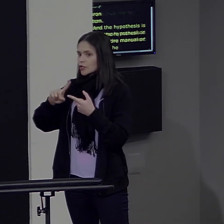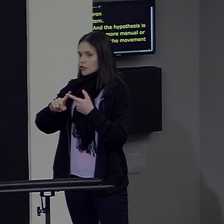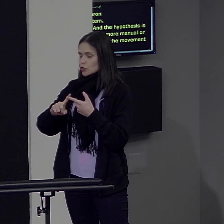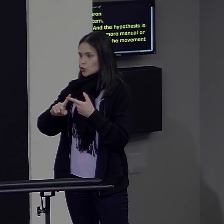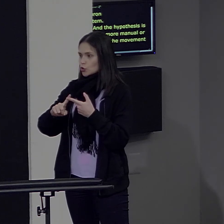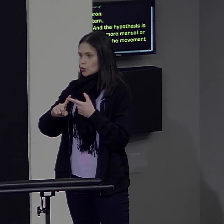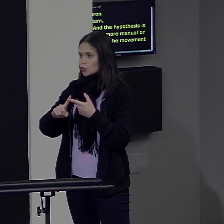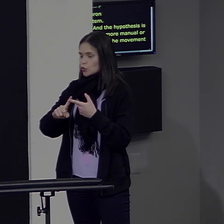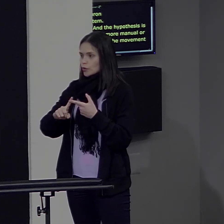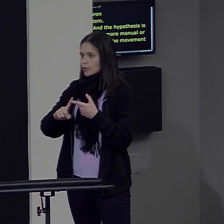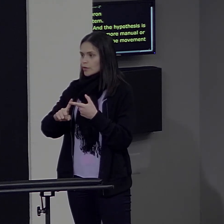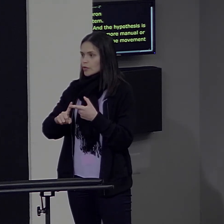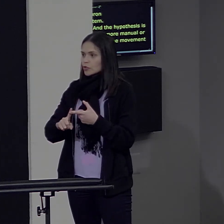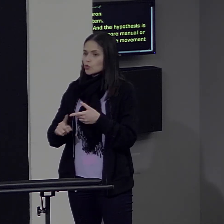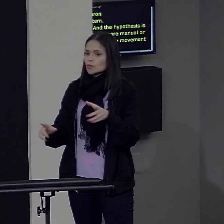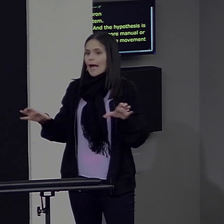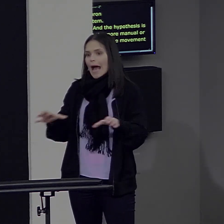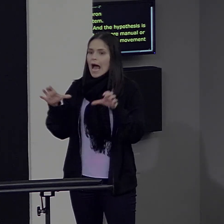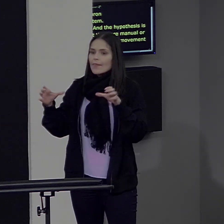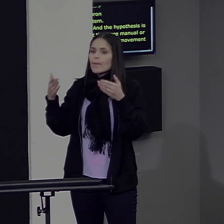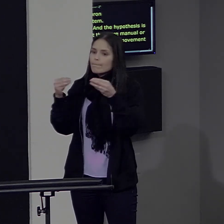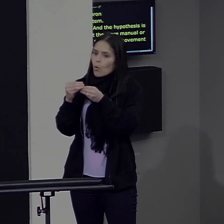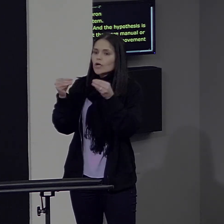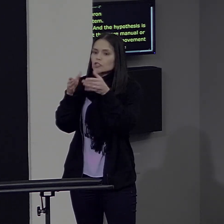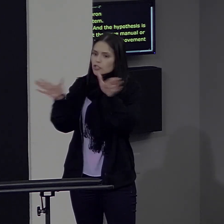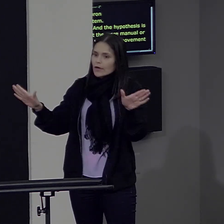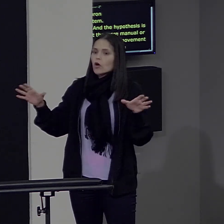there's a more direct path.